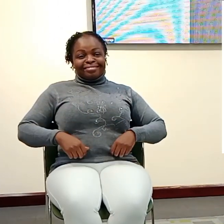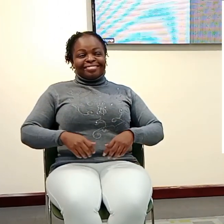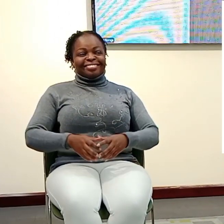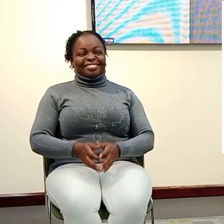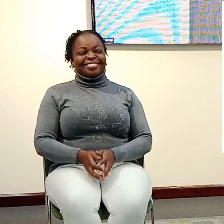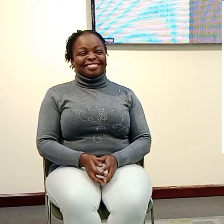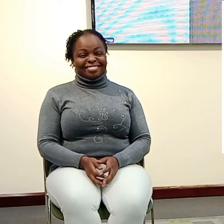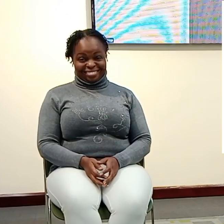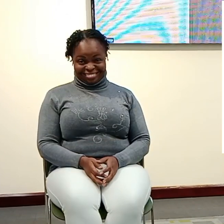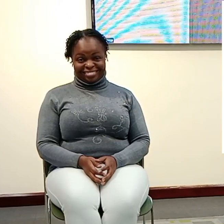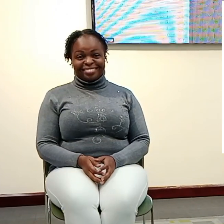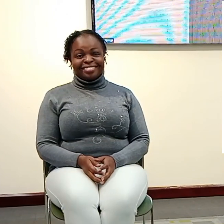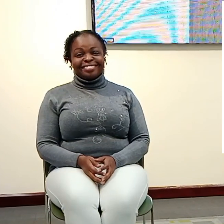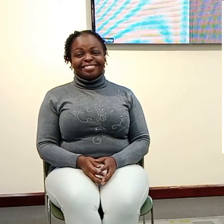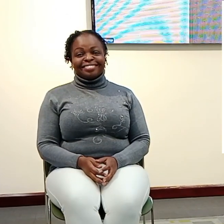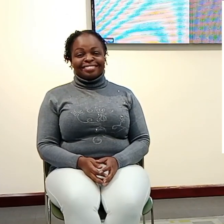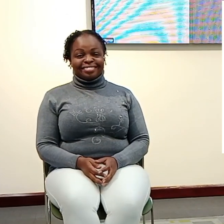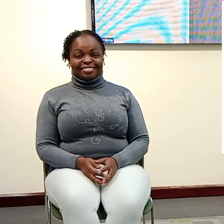No. Is this...